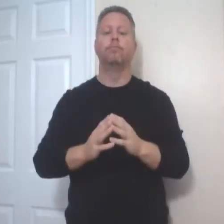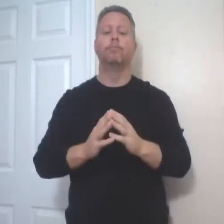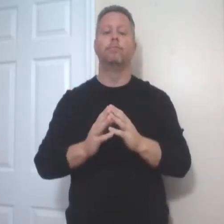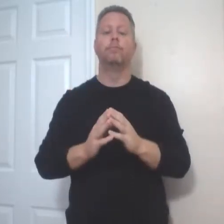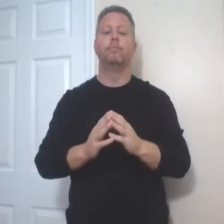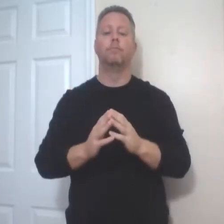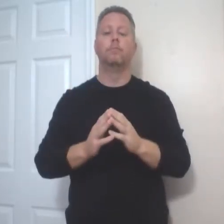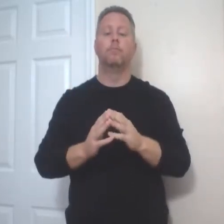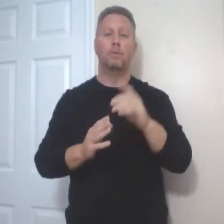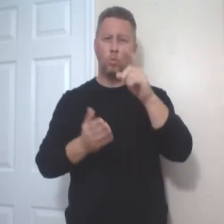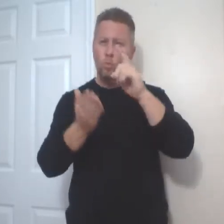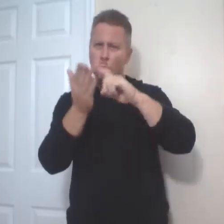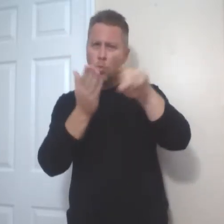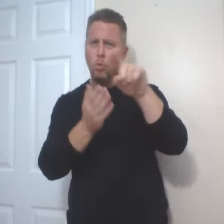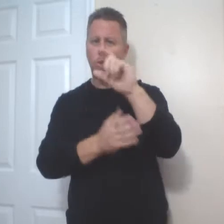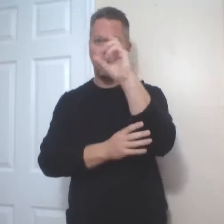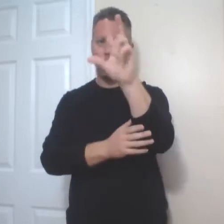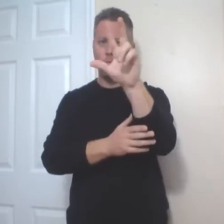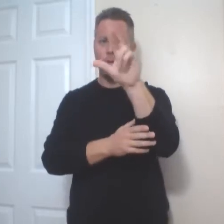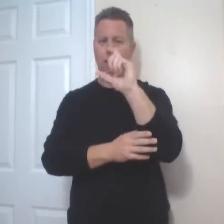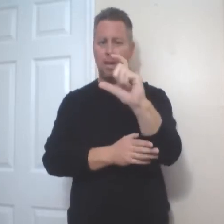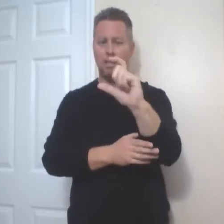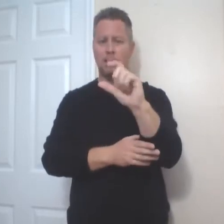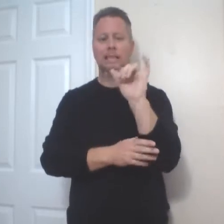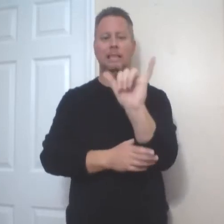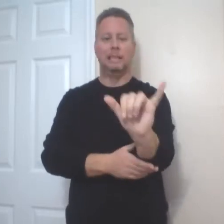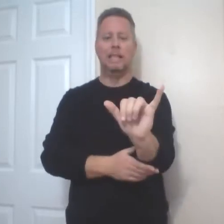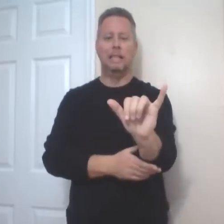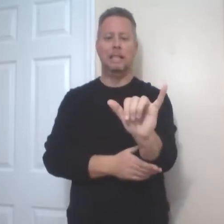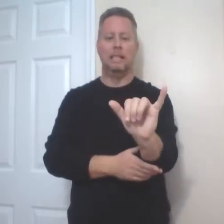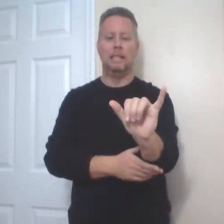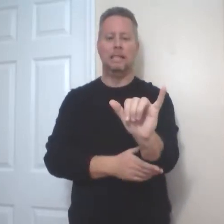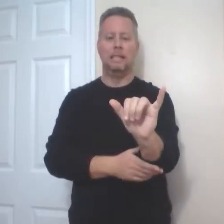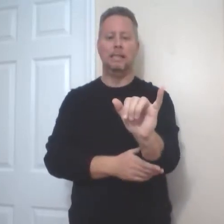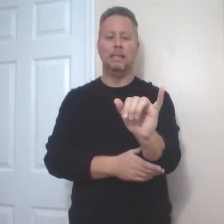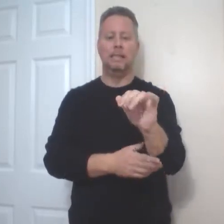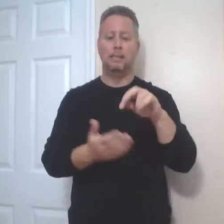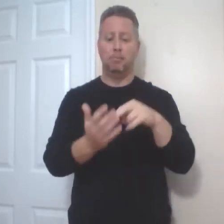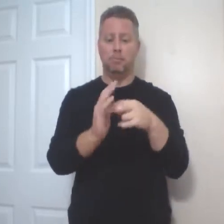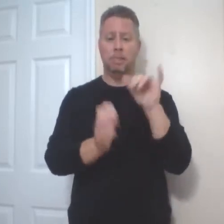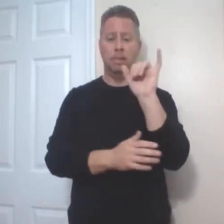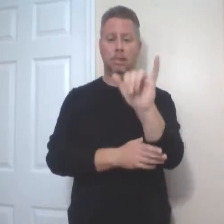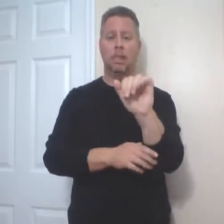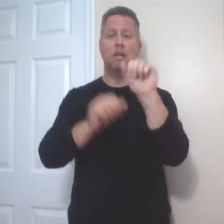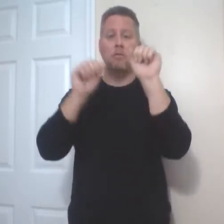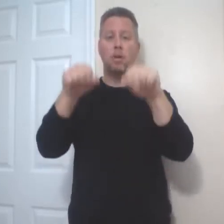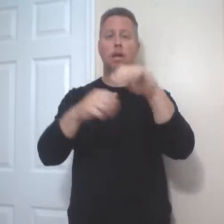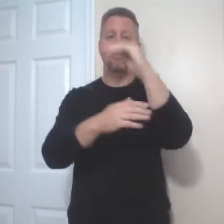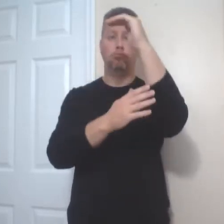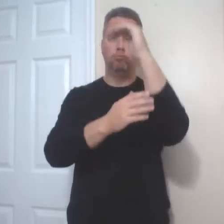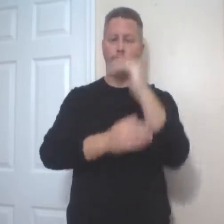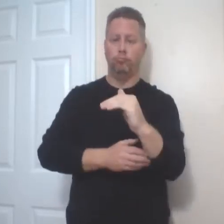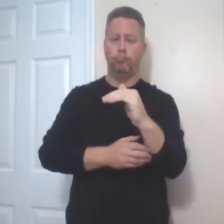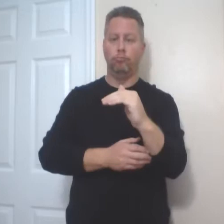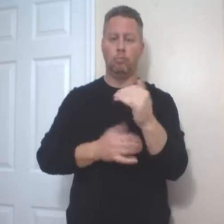Notice that I didn't touch that 3x. Since I didn't touch it at all, I'm going to go ahead and bring it down. So I have